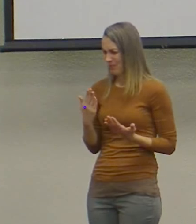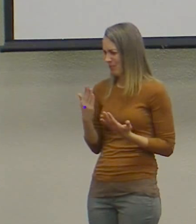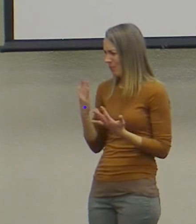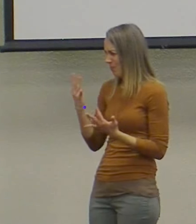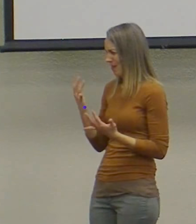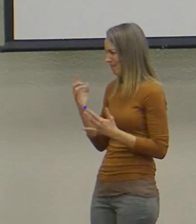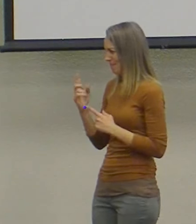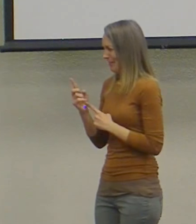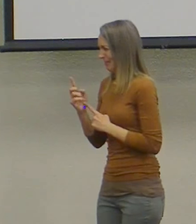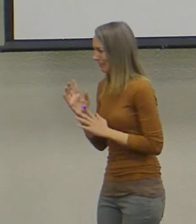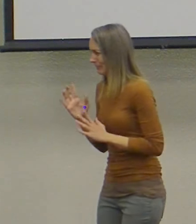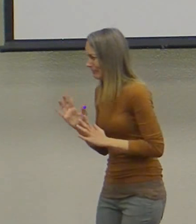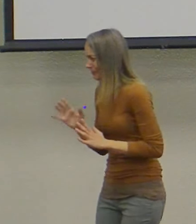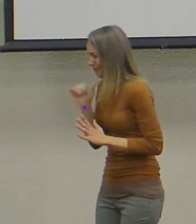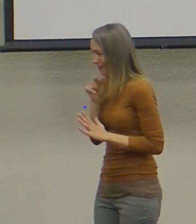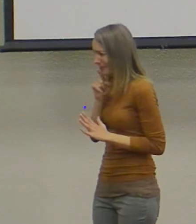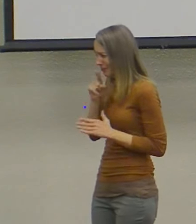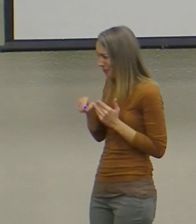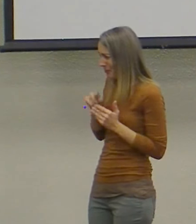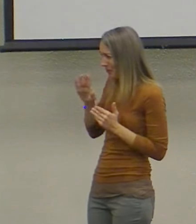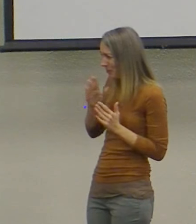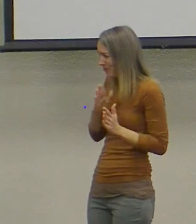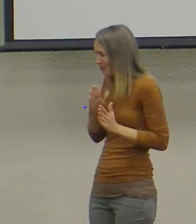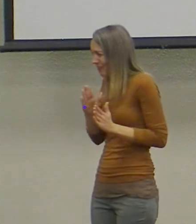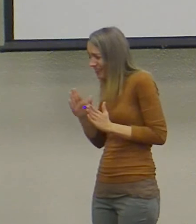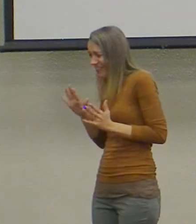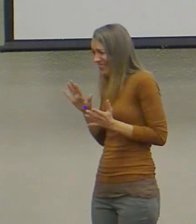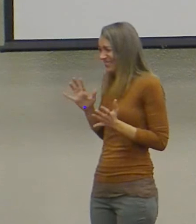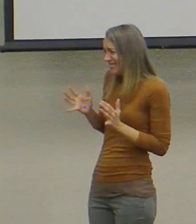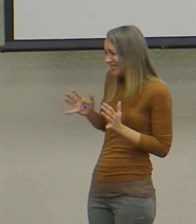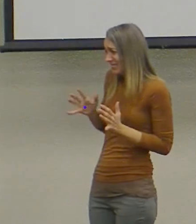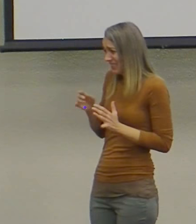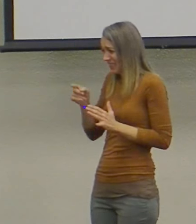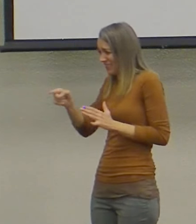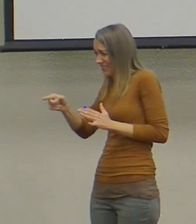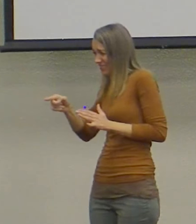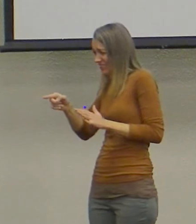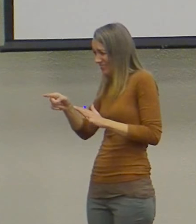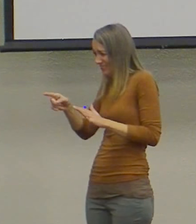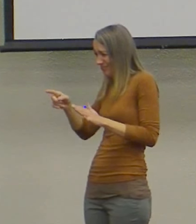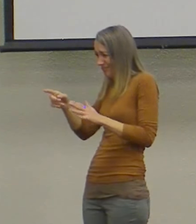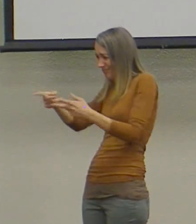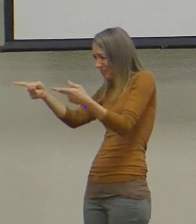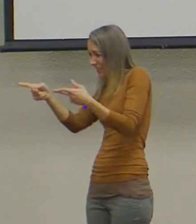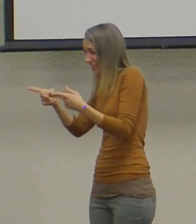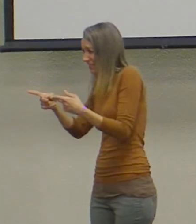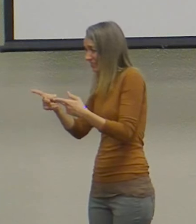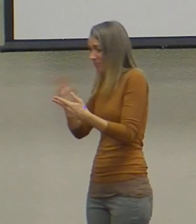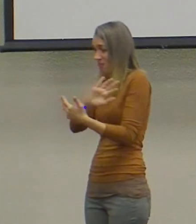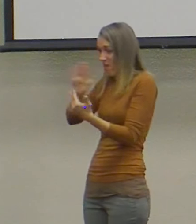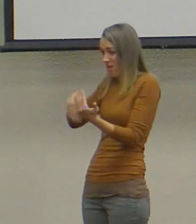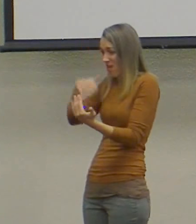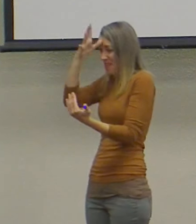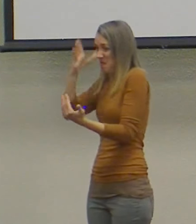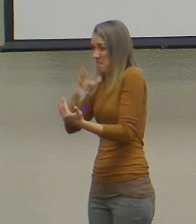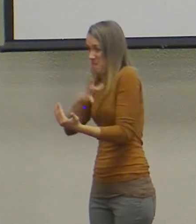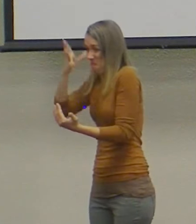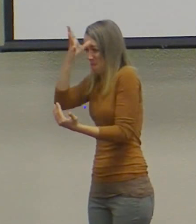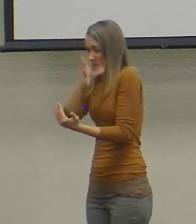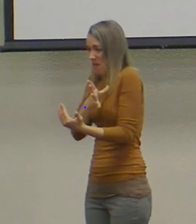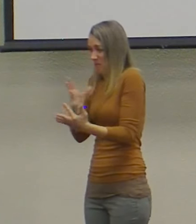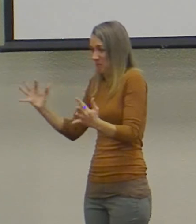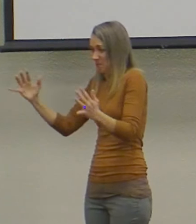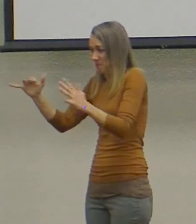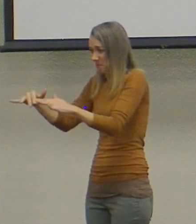not sure about this strategy because, you know, that threshing floor is a place where all the men are now working and